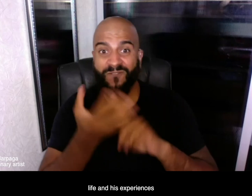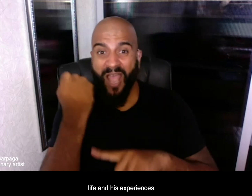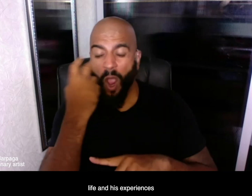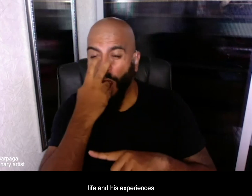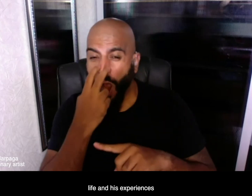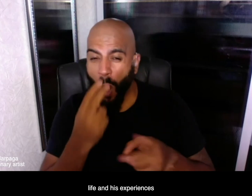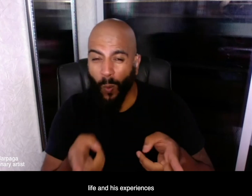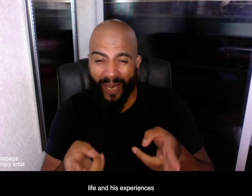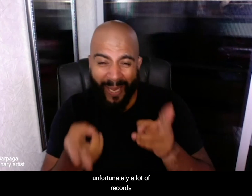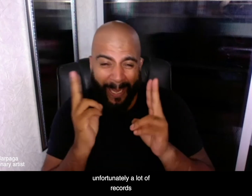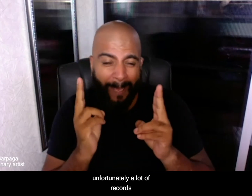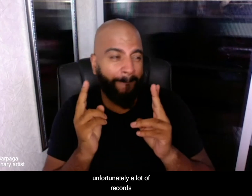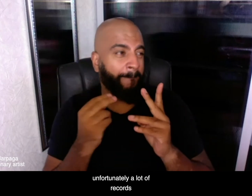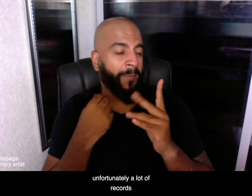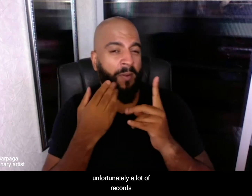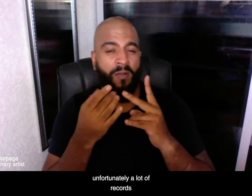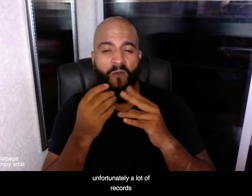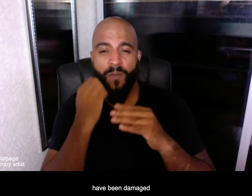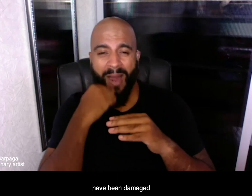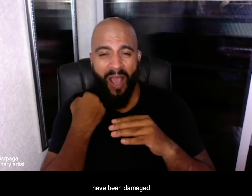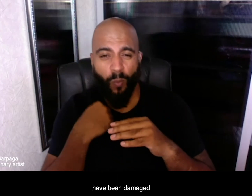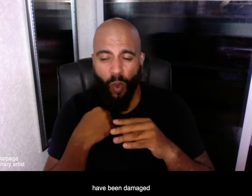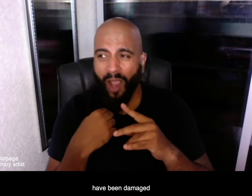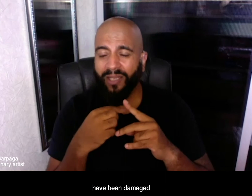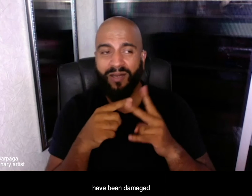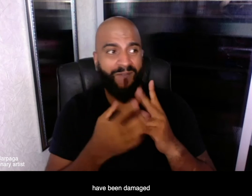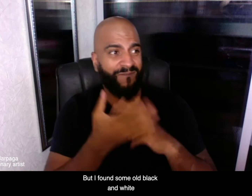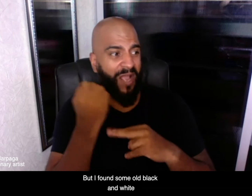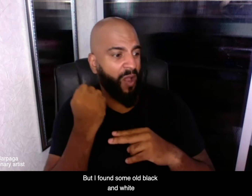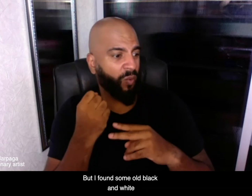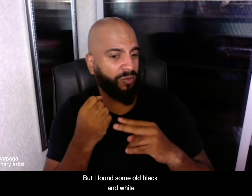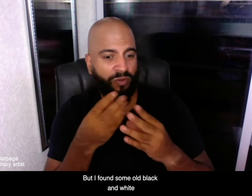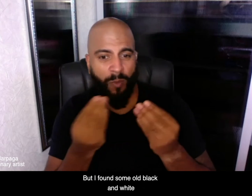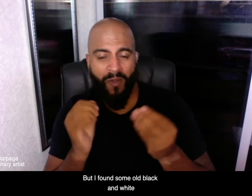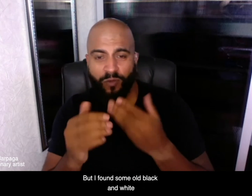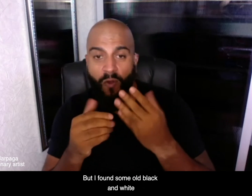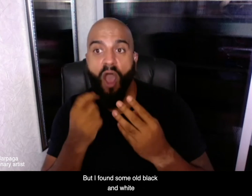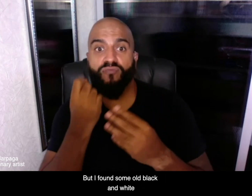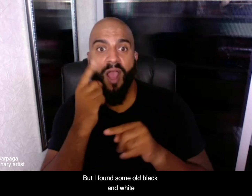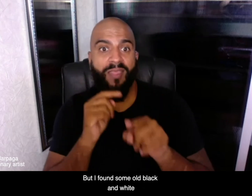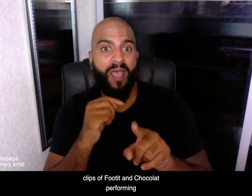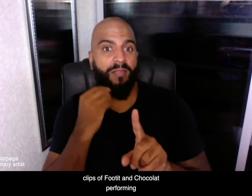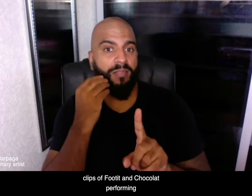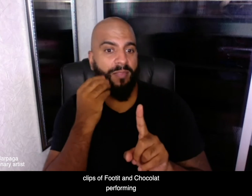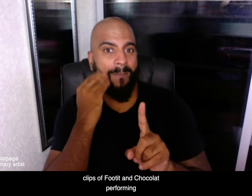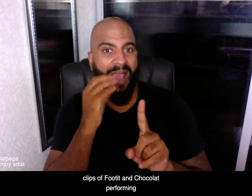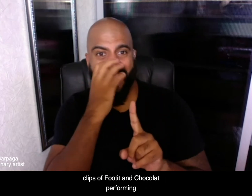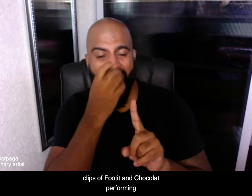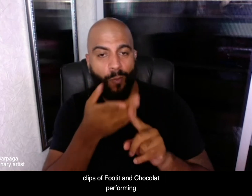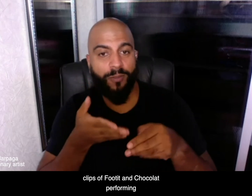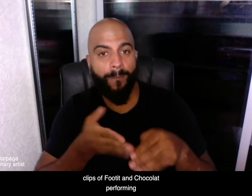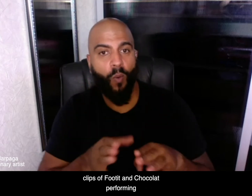life and his experiences. Unfortunately, a lot of records have been damaged, but I found some old black and white clips of Footit and